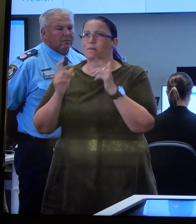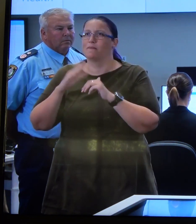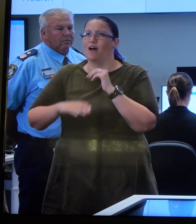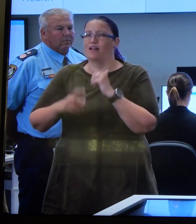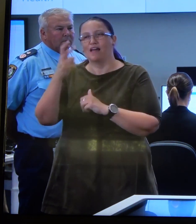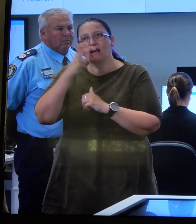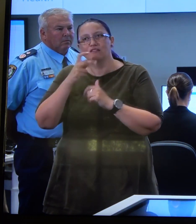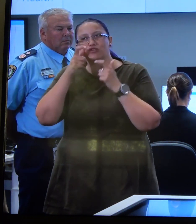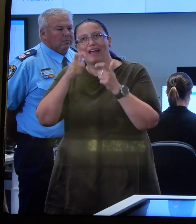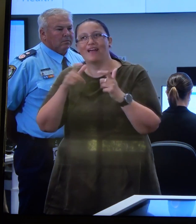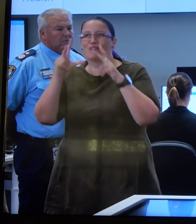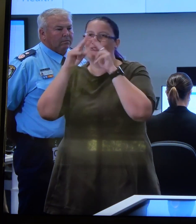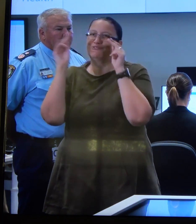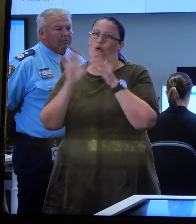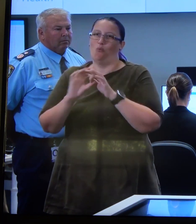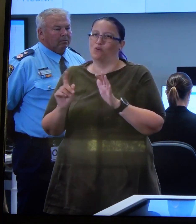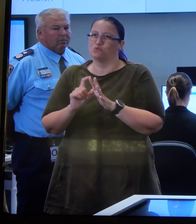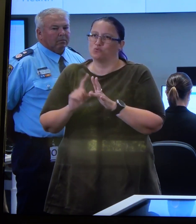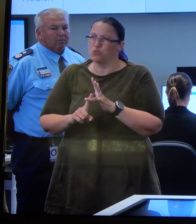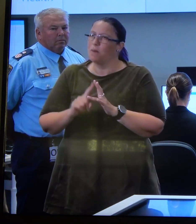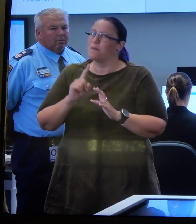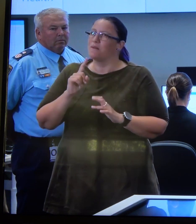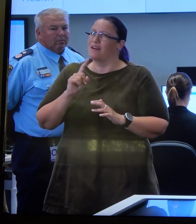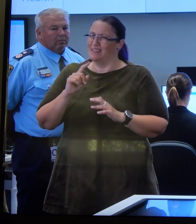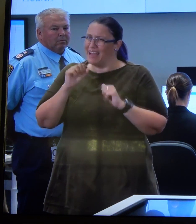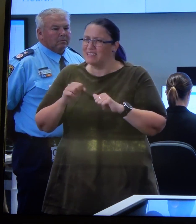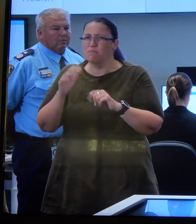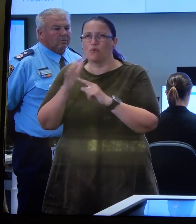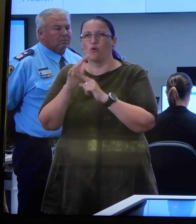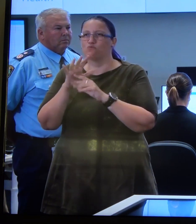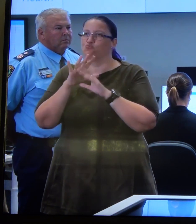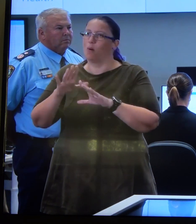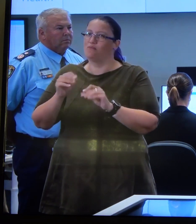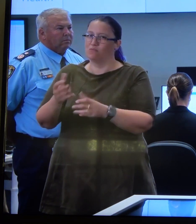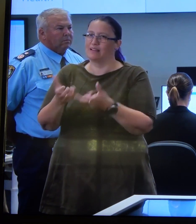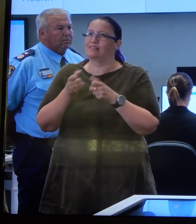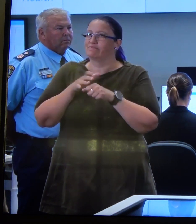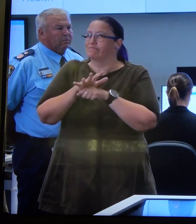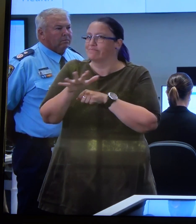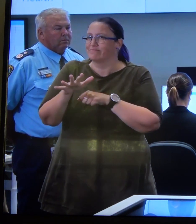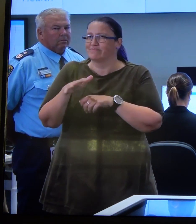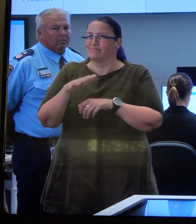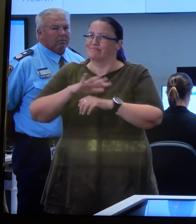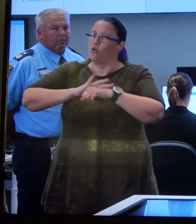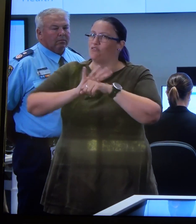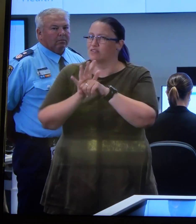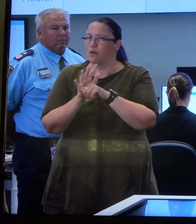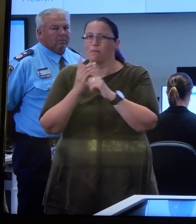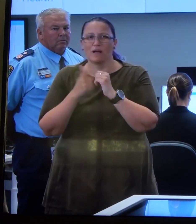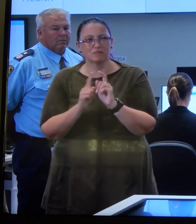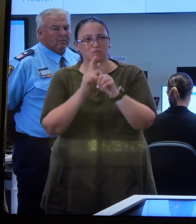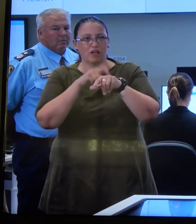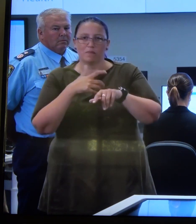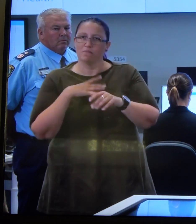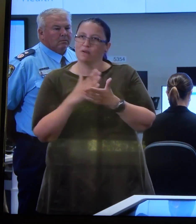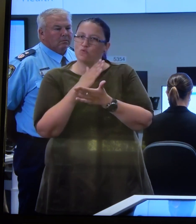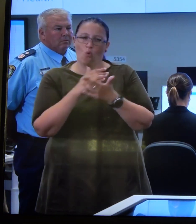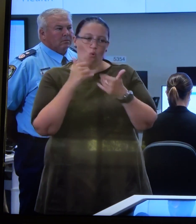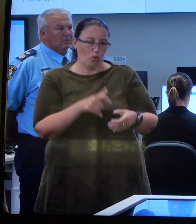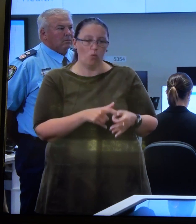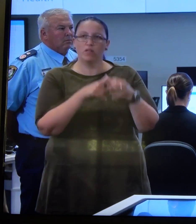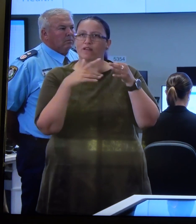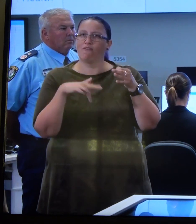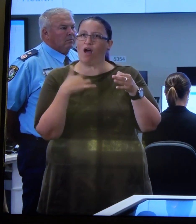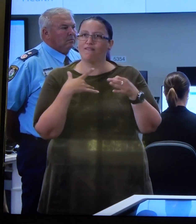is important as well that we manage the quality of life of our residents, our dear loved ones in aged care facilities. And so we will